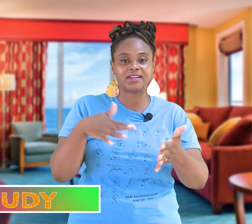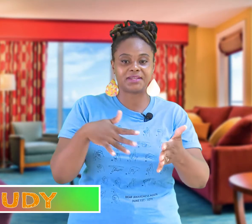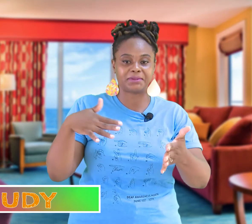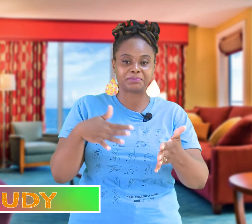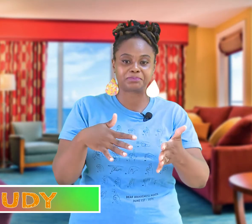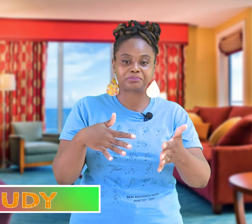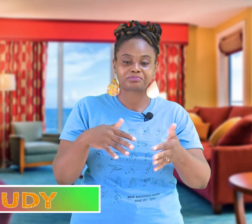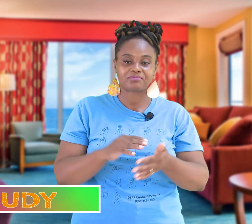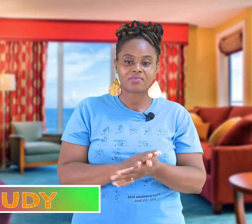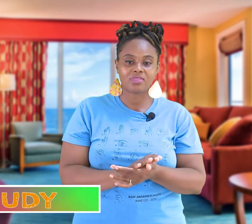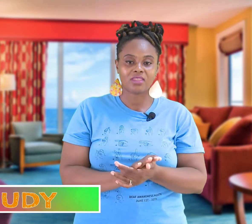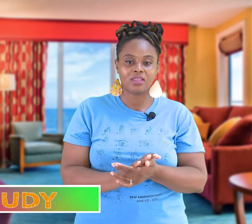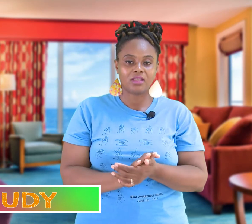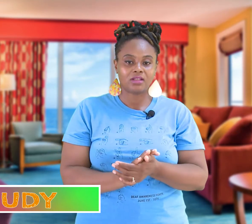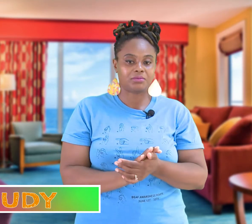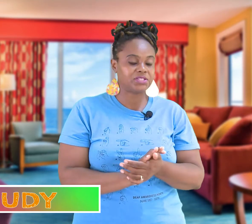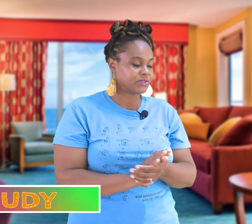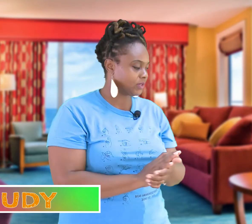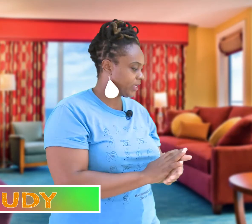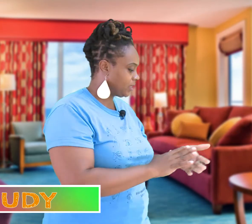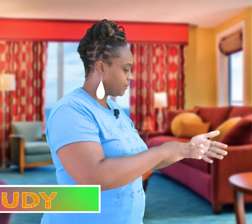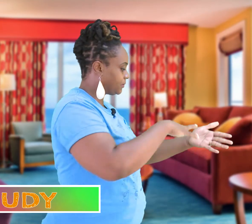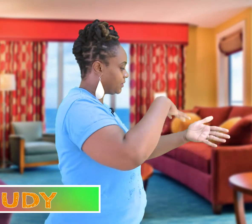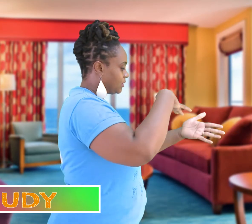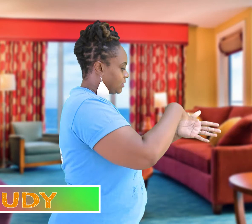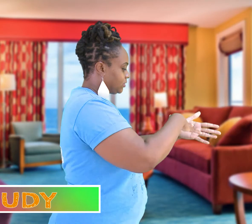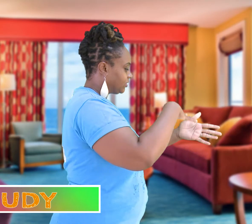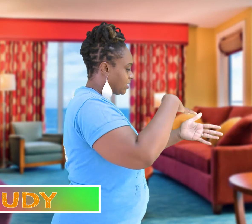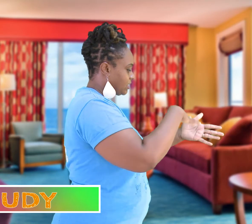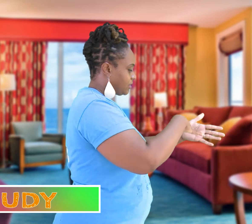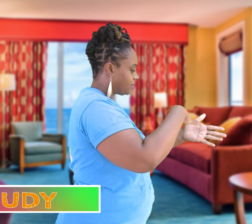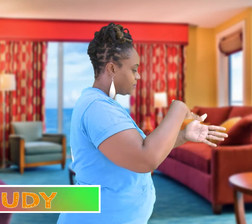Study. Let me turn away. Study.